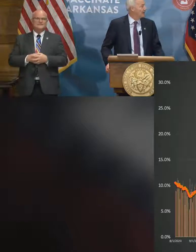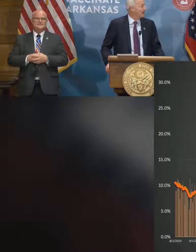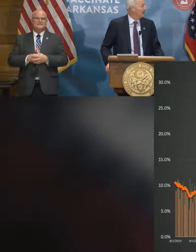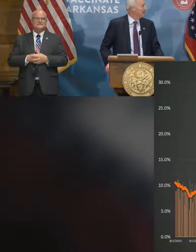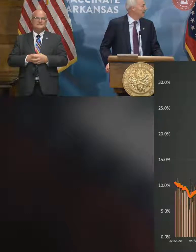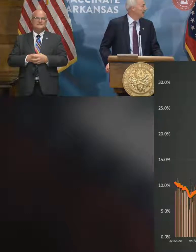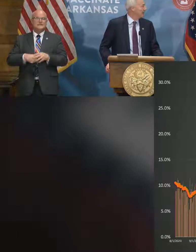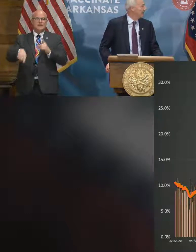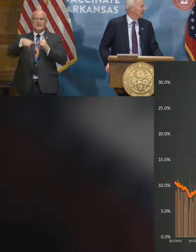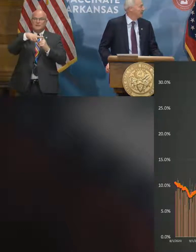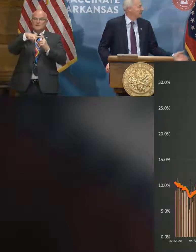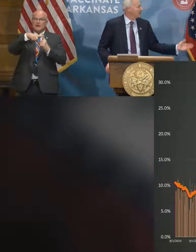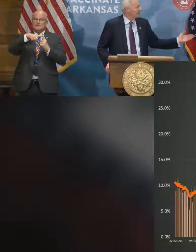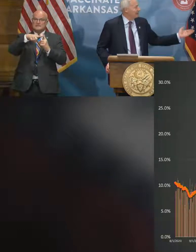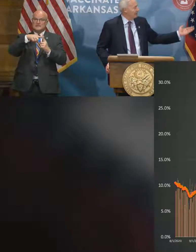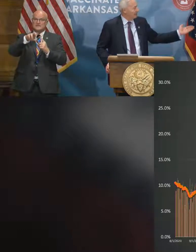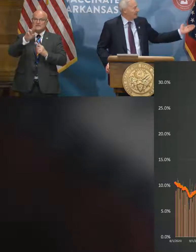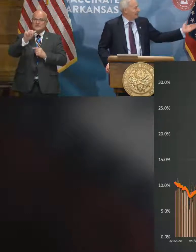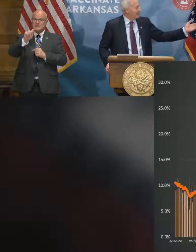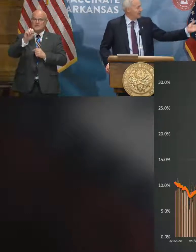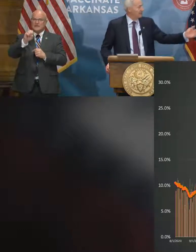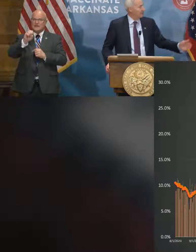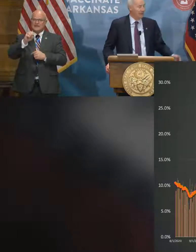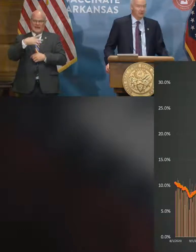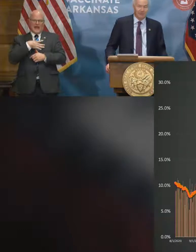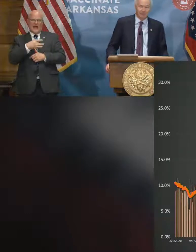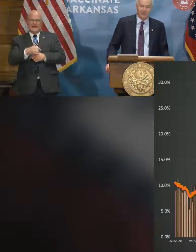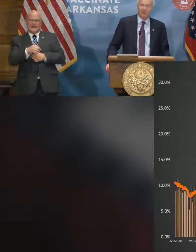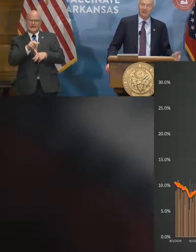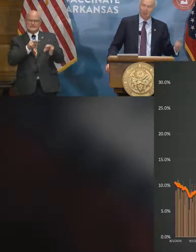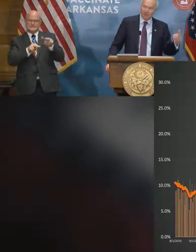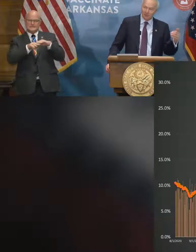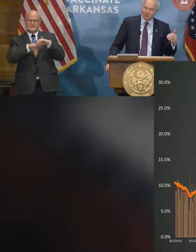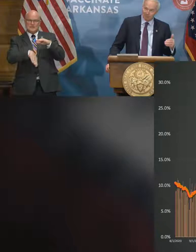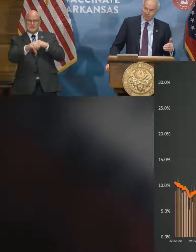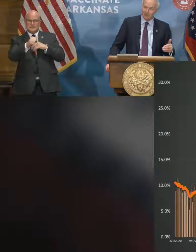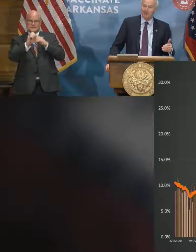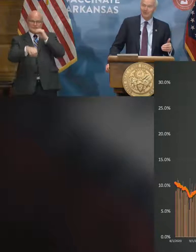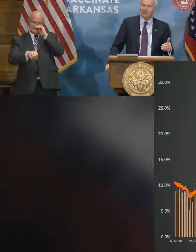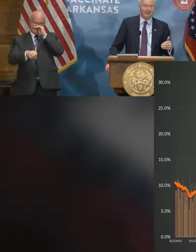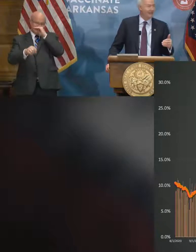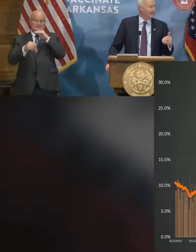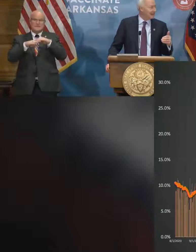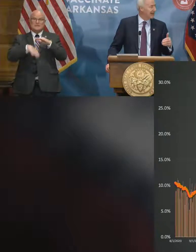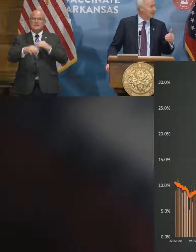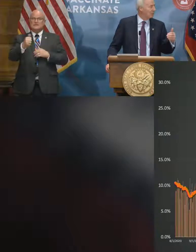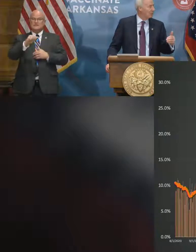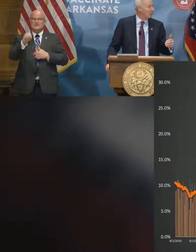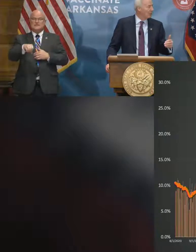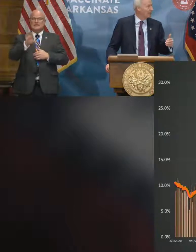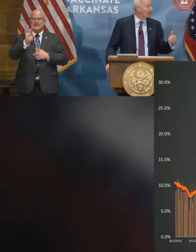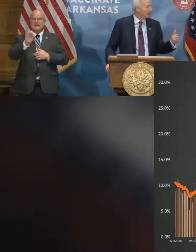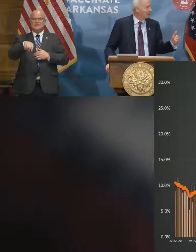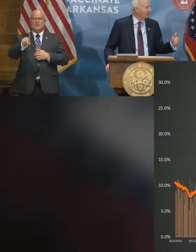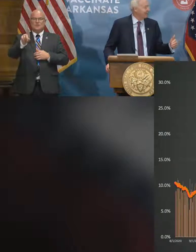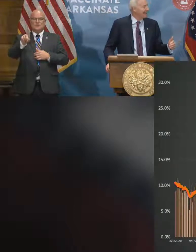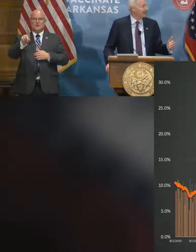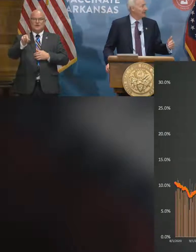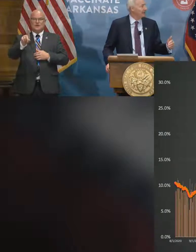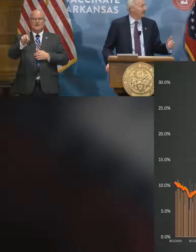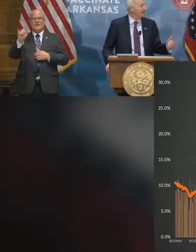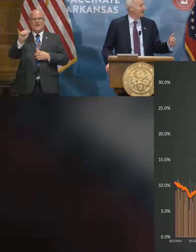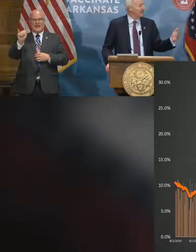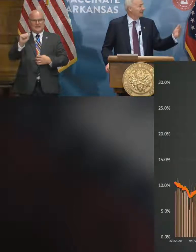the positivity rate that I referenced. I always like to keep below 10%, which is below 10% at 9.1 on the